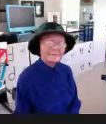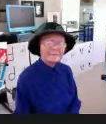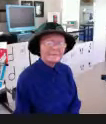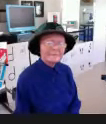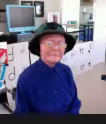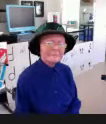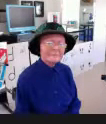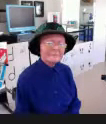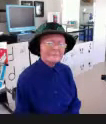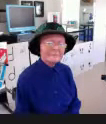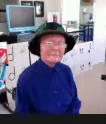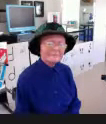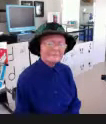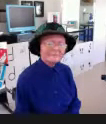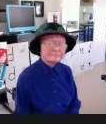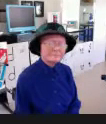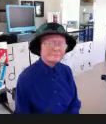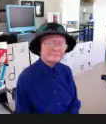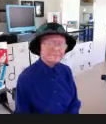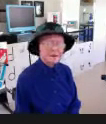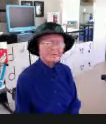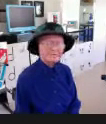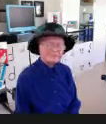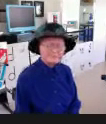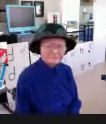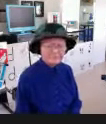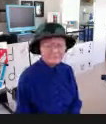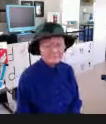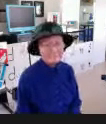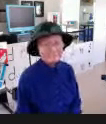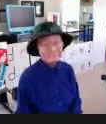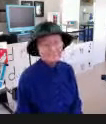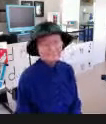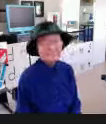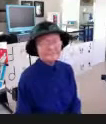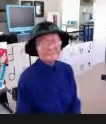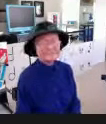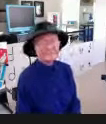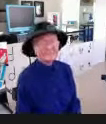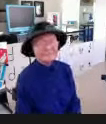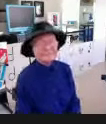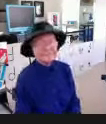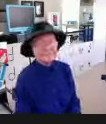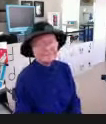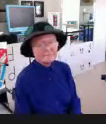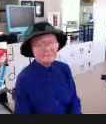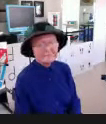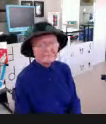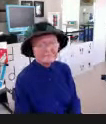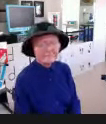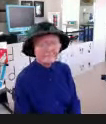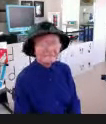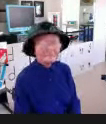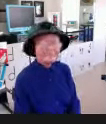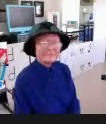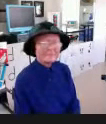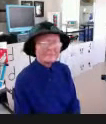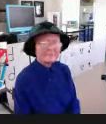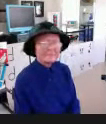and society. These would include things like weapons, transportation, and parts of buildings, parts of